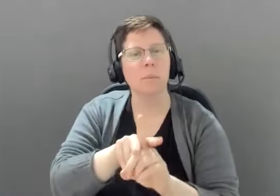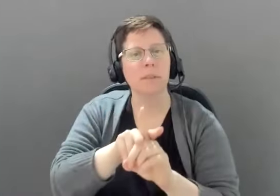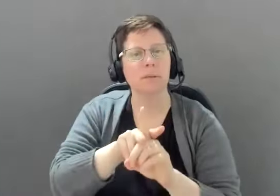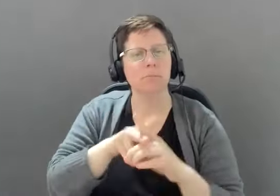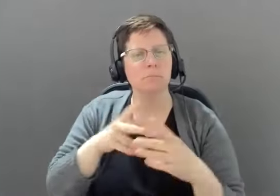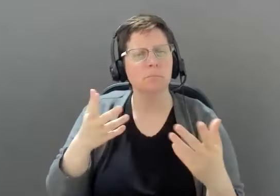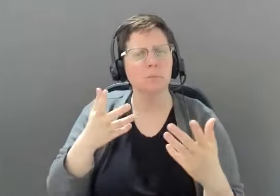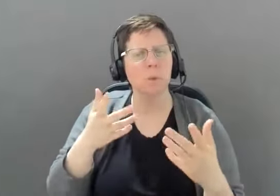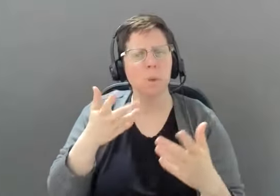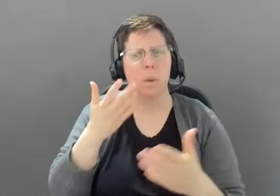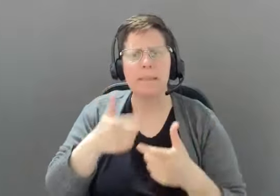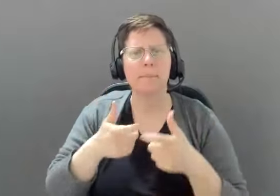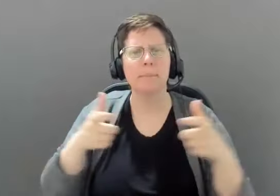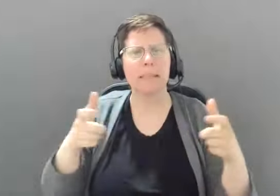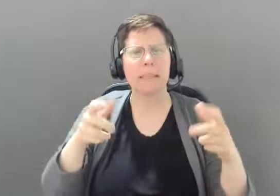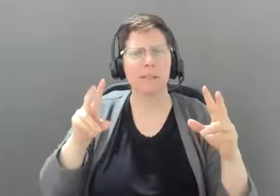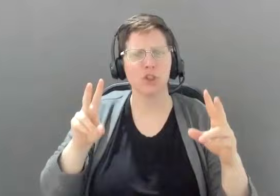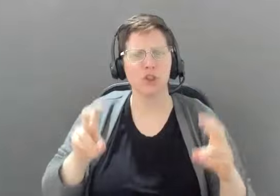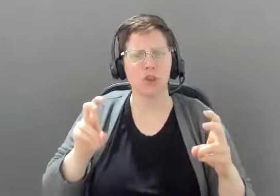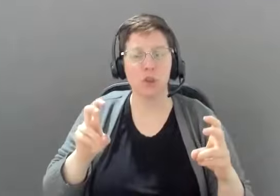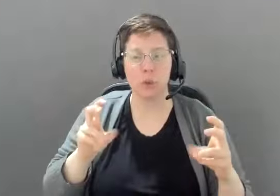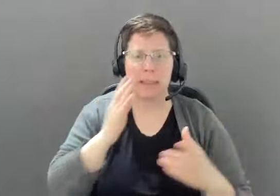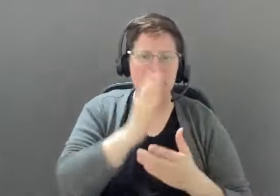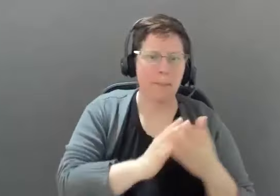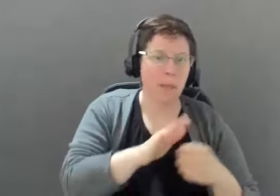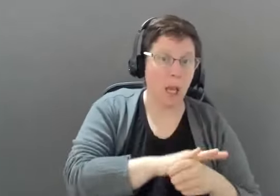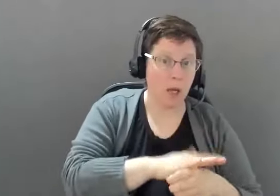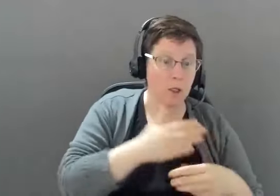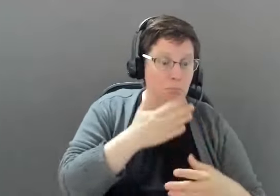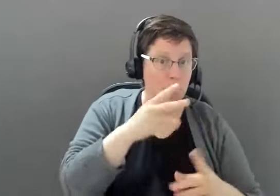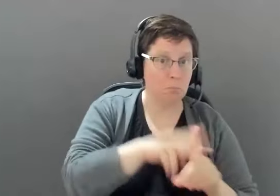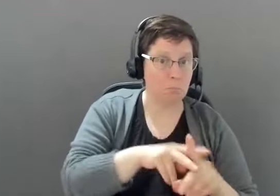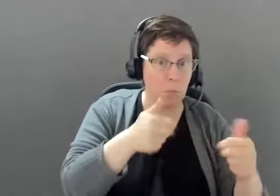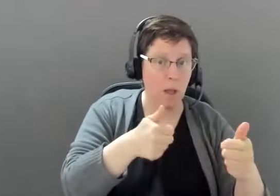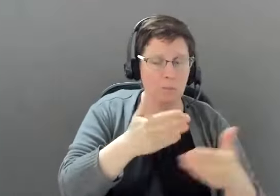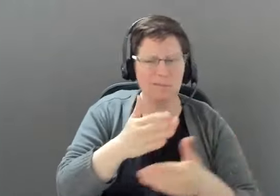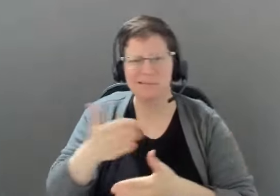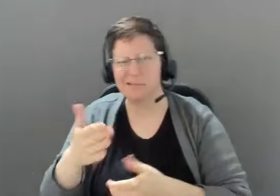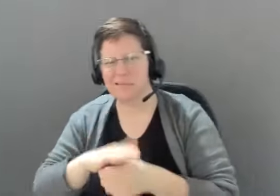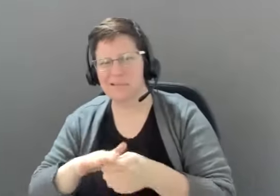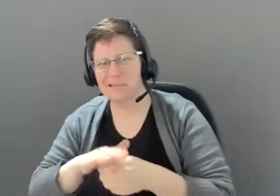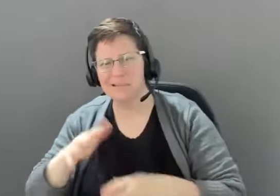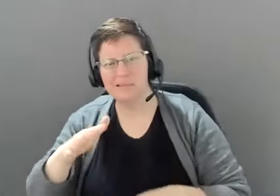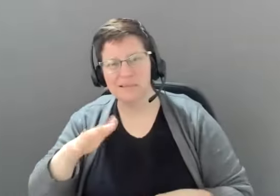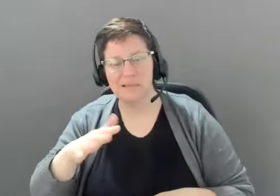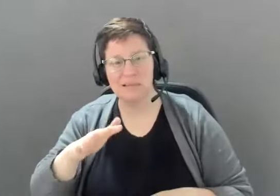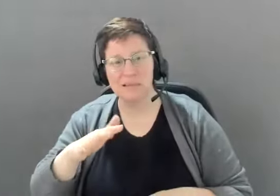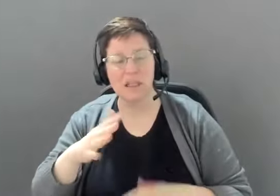those jurisdictions that are implementing well and those that aren't? Any advice for those working in public service to help